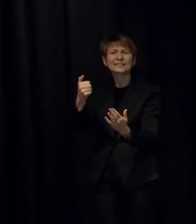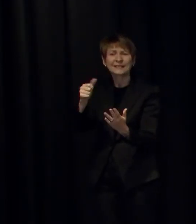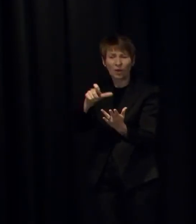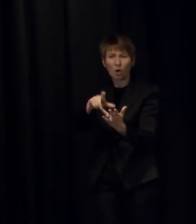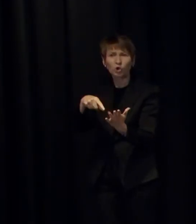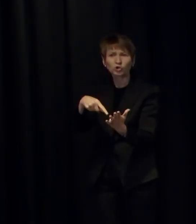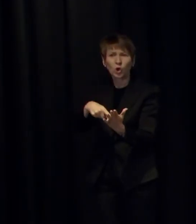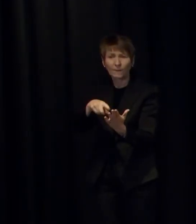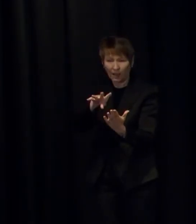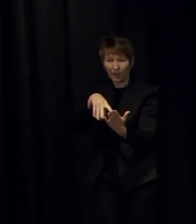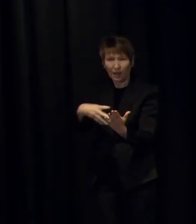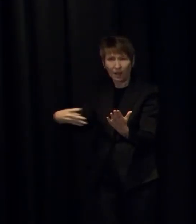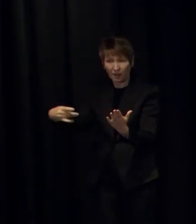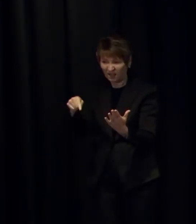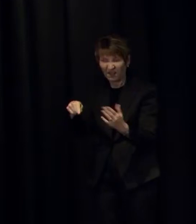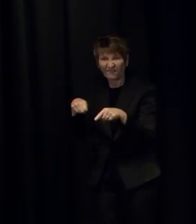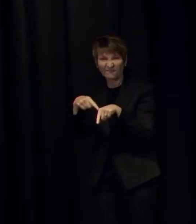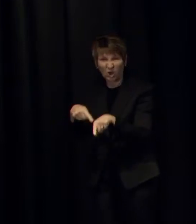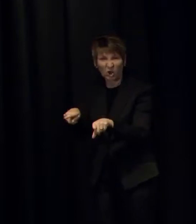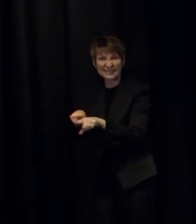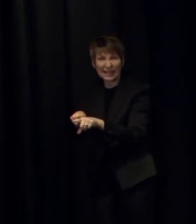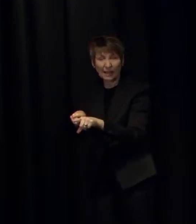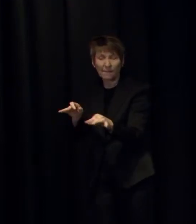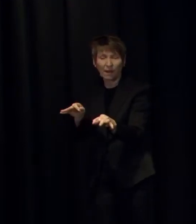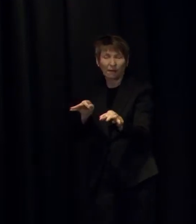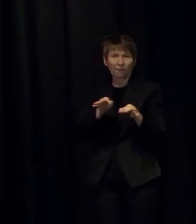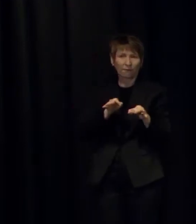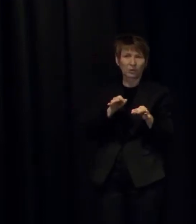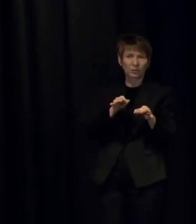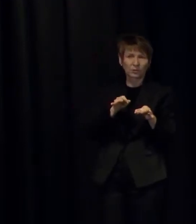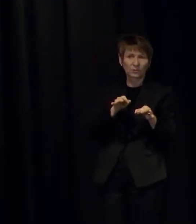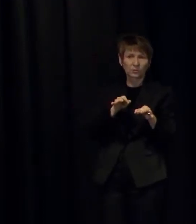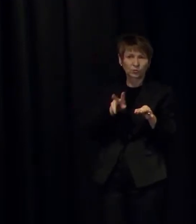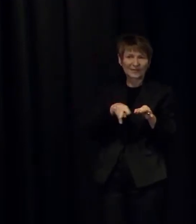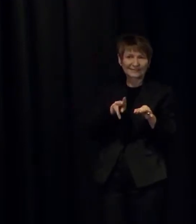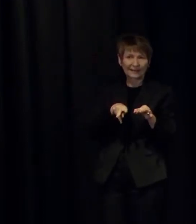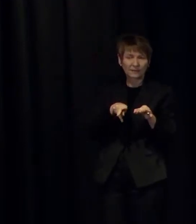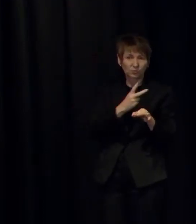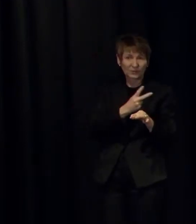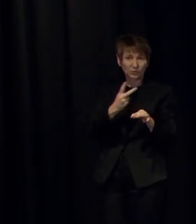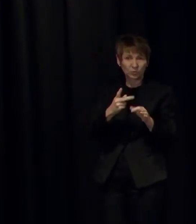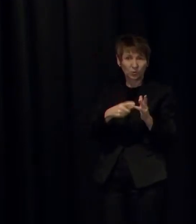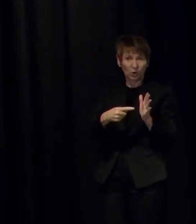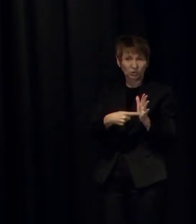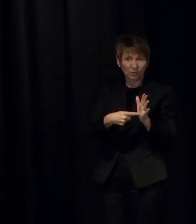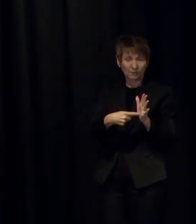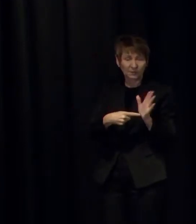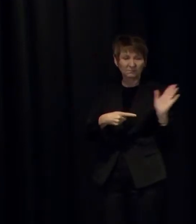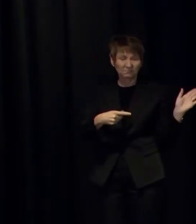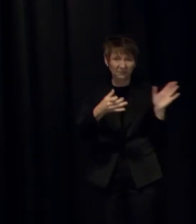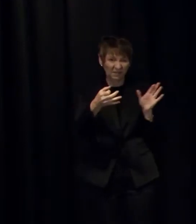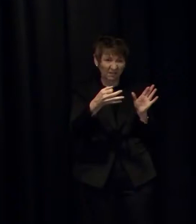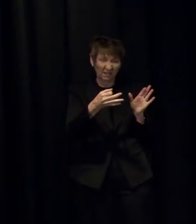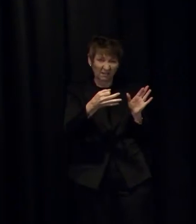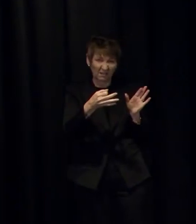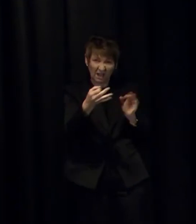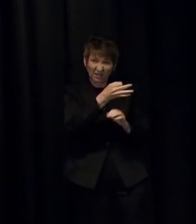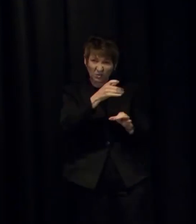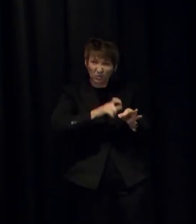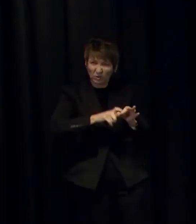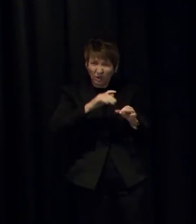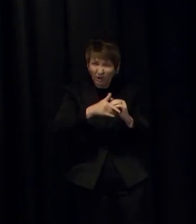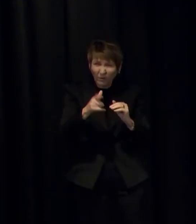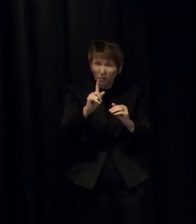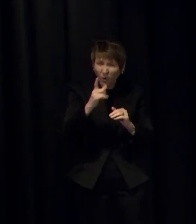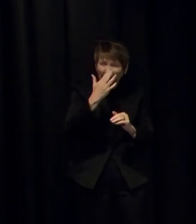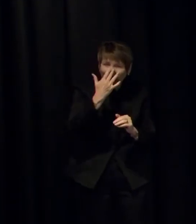made. So will all students be back to school full time at 80%, regardless of the day? I don't have the roadmap in front of me. There's all students for at